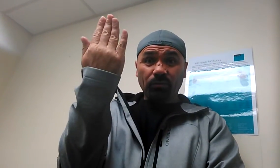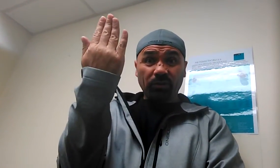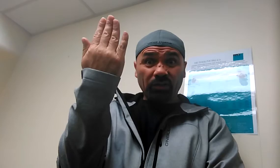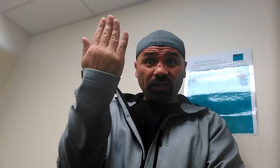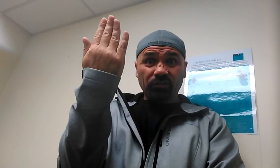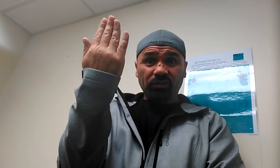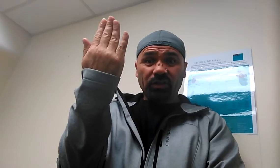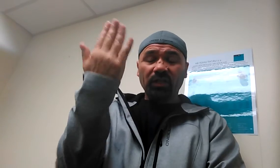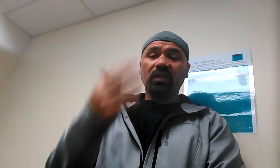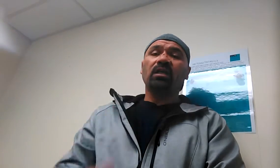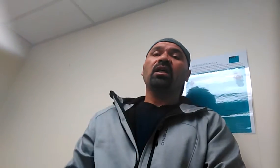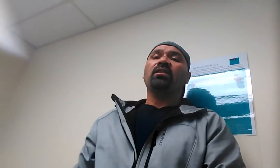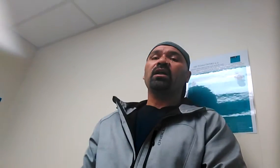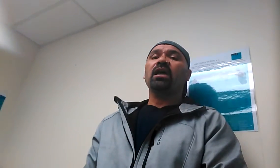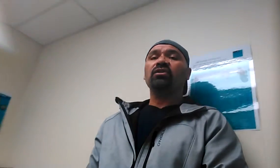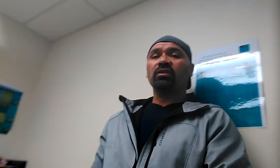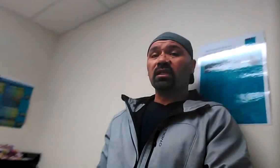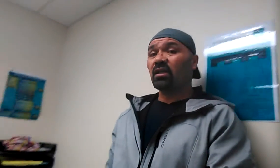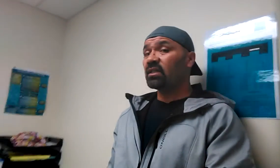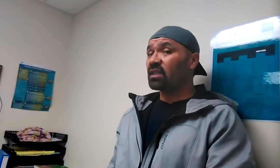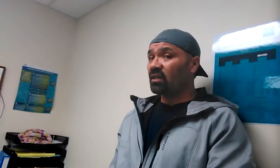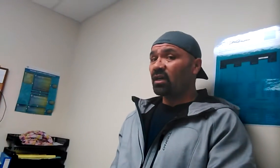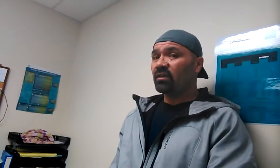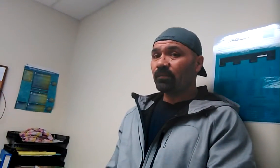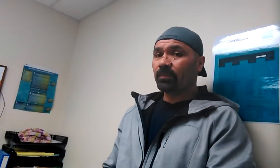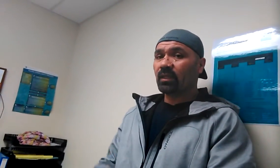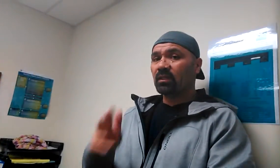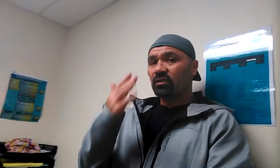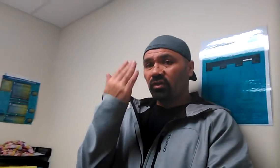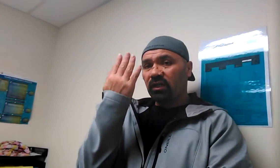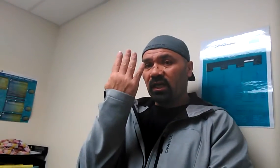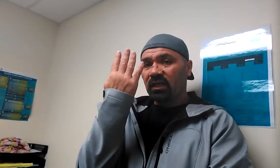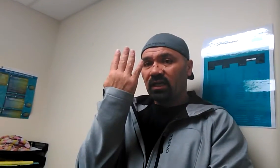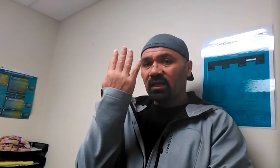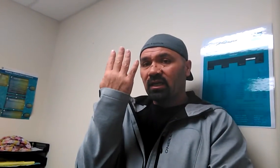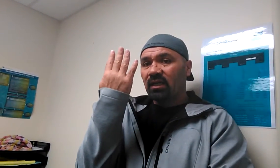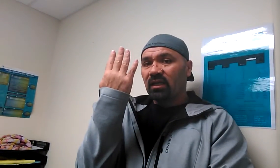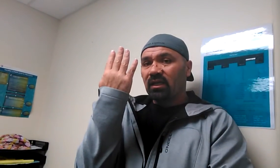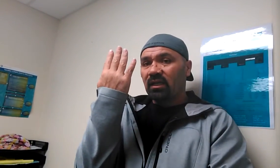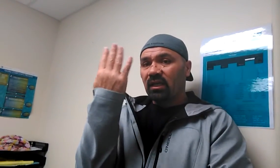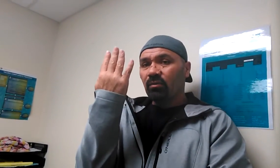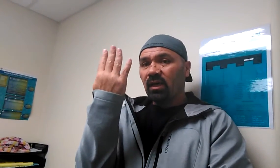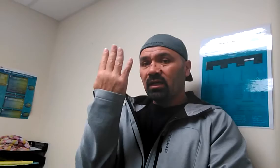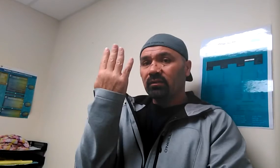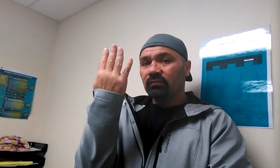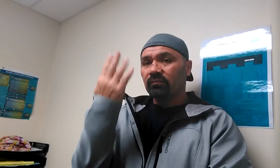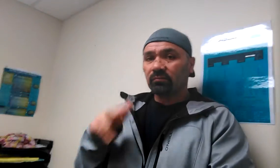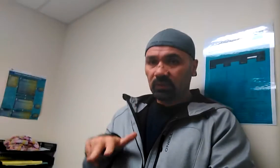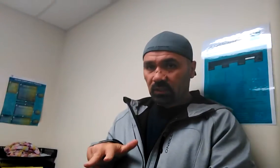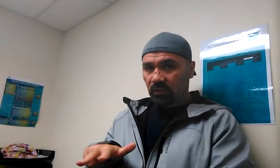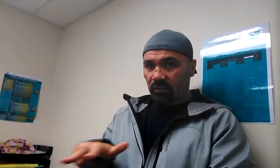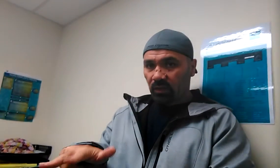we've got 990, 999. Try that. Iwa